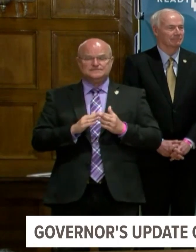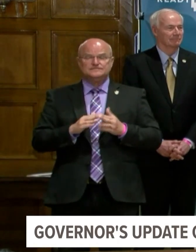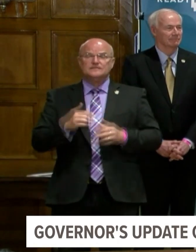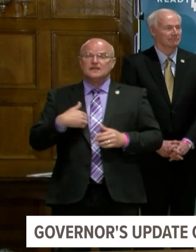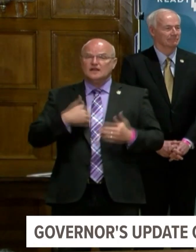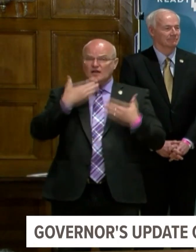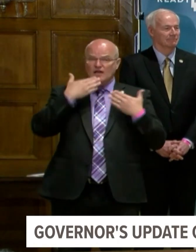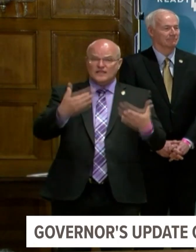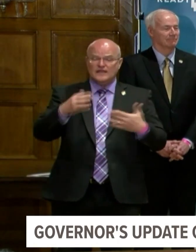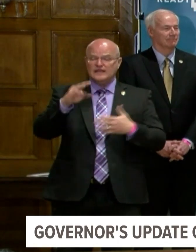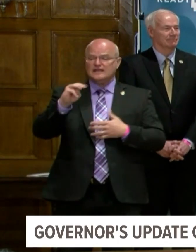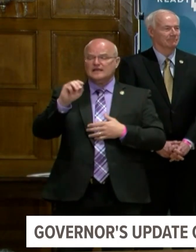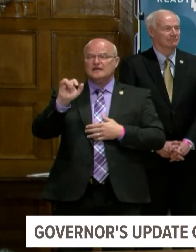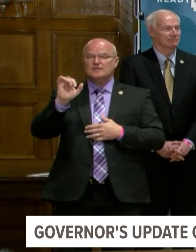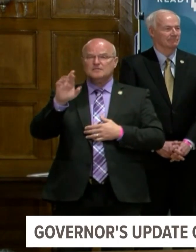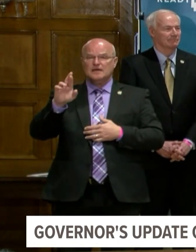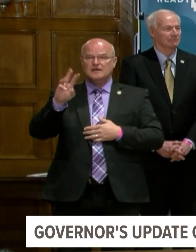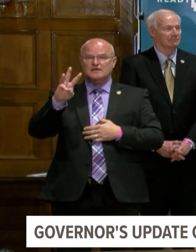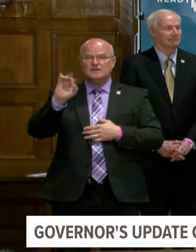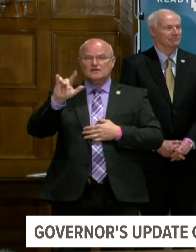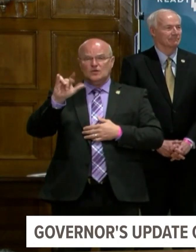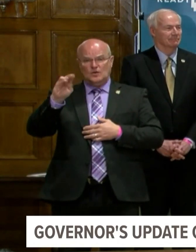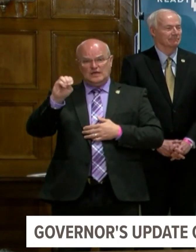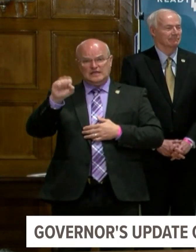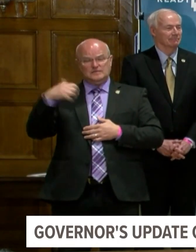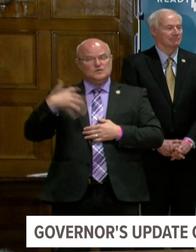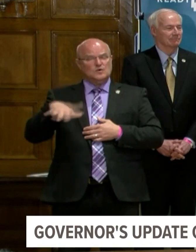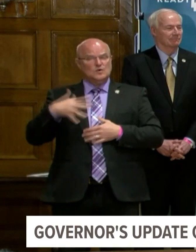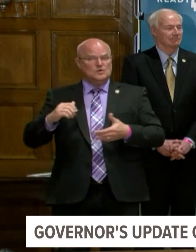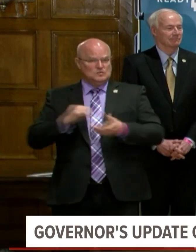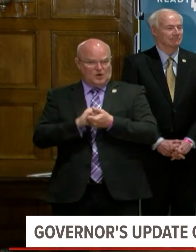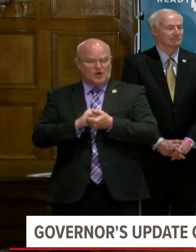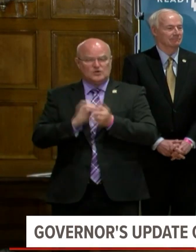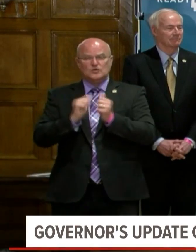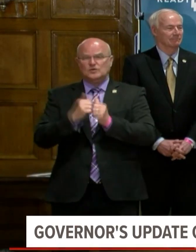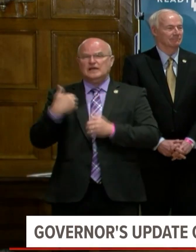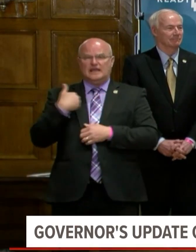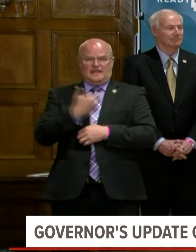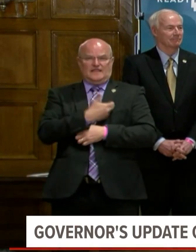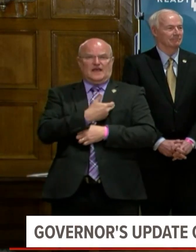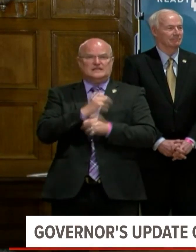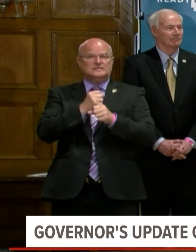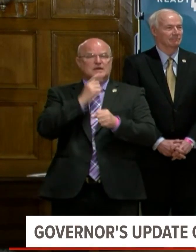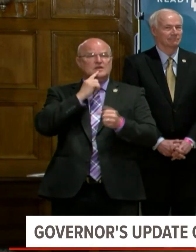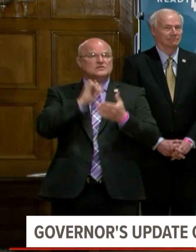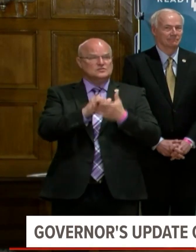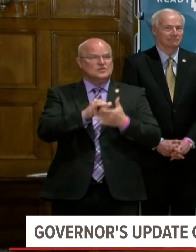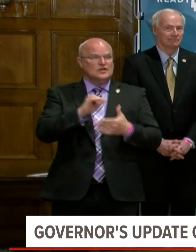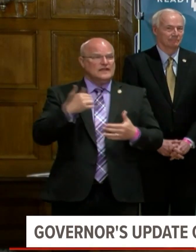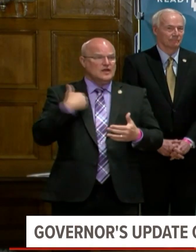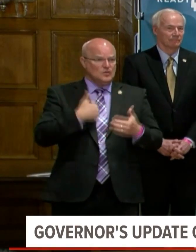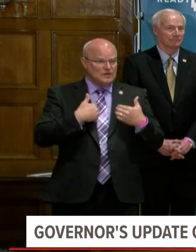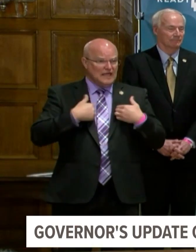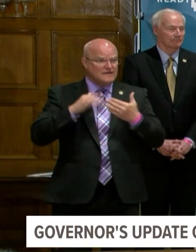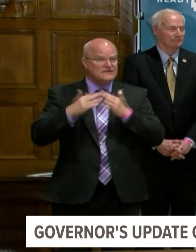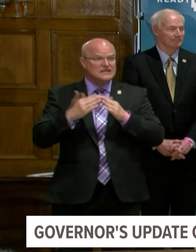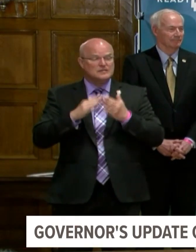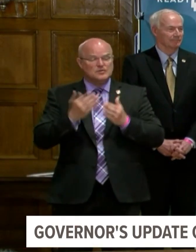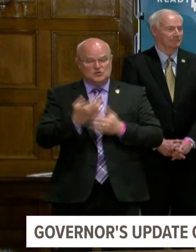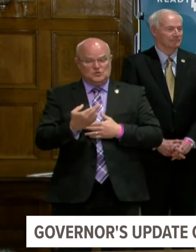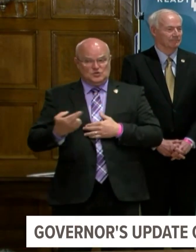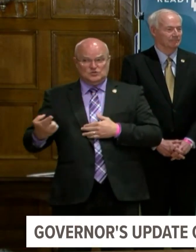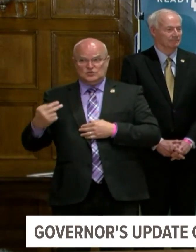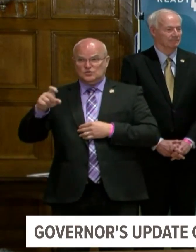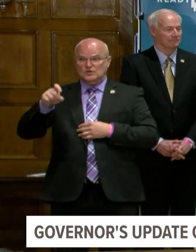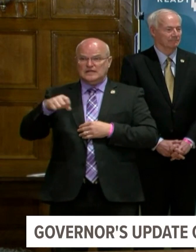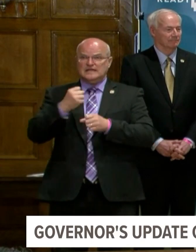thank Mayor Cedric Williams, who's been a great partner in making sure that we have the community resources